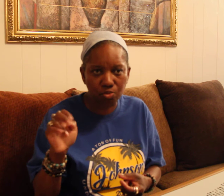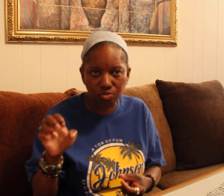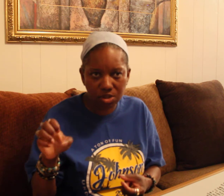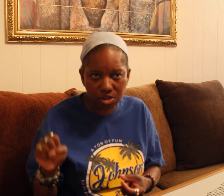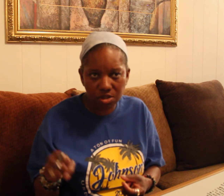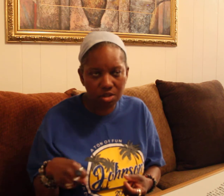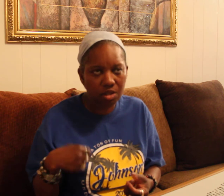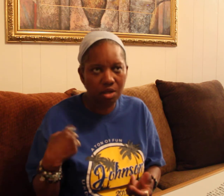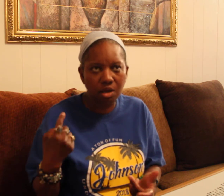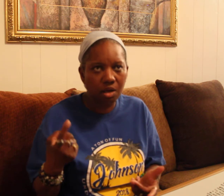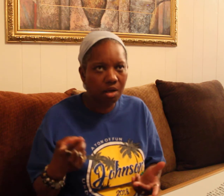stones,